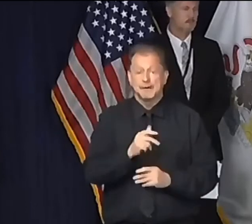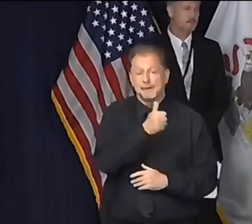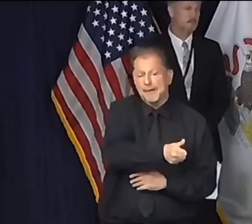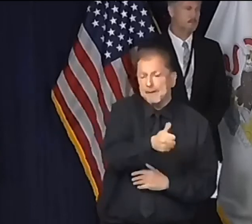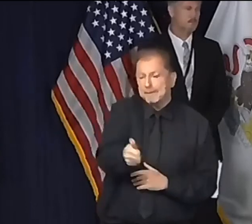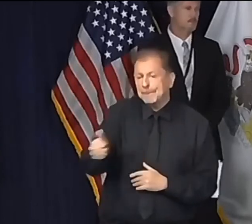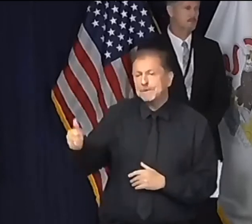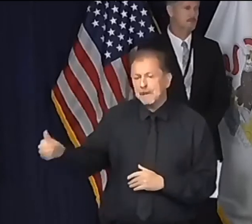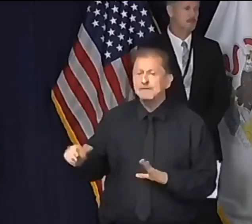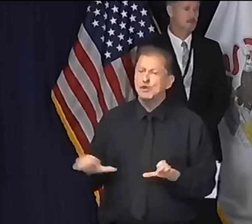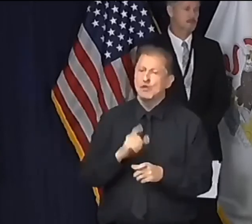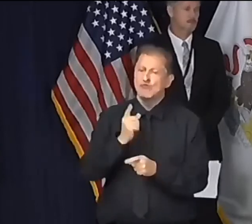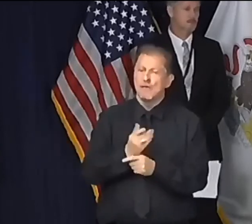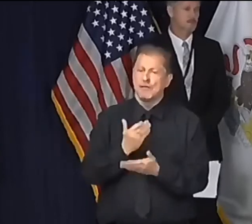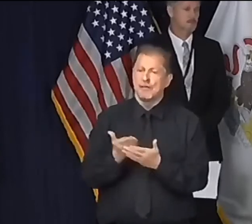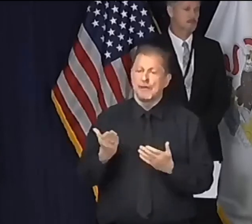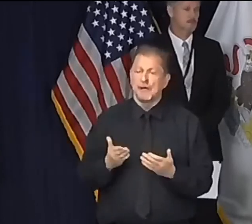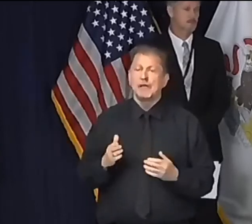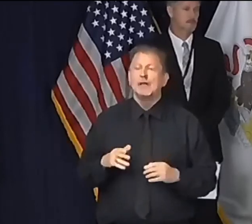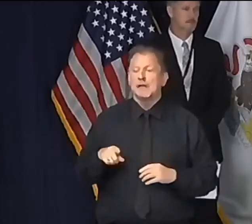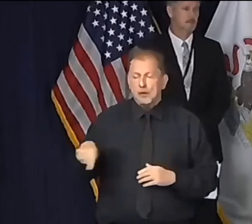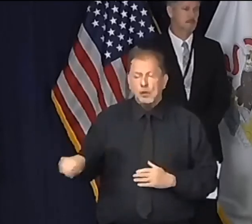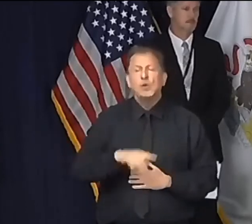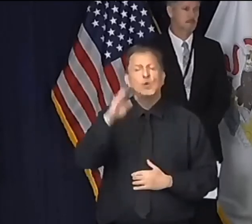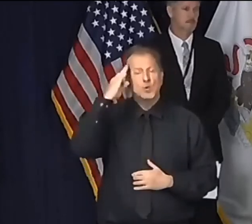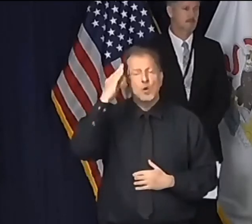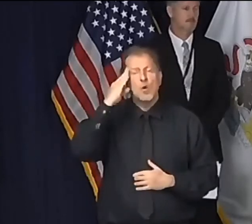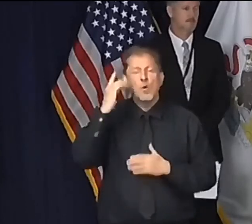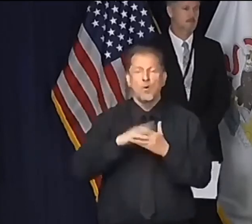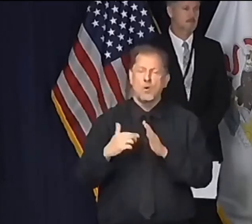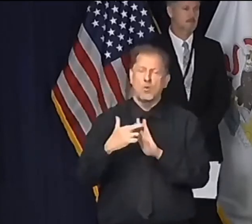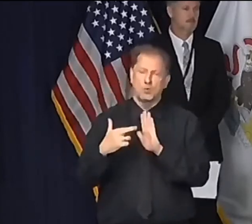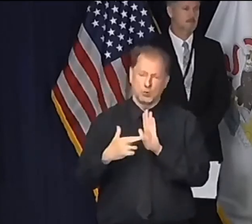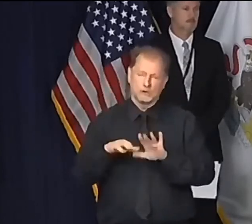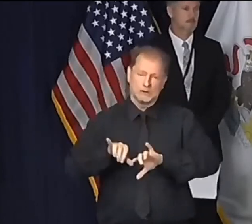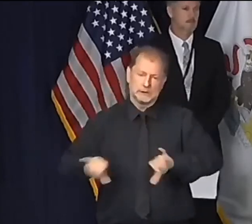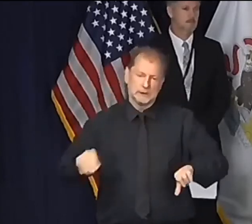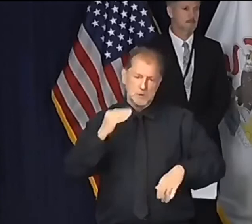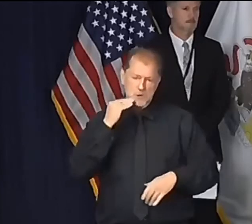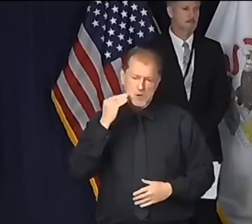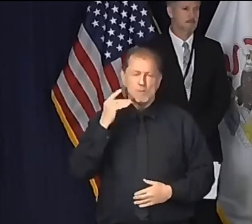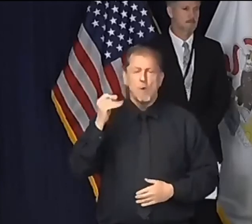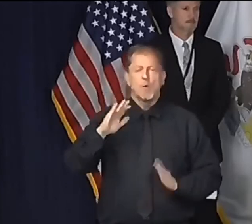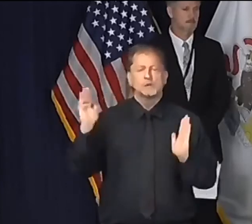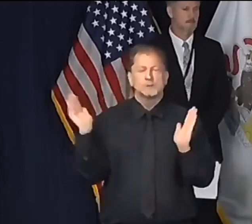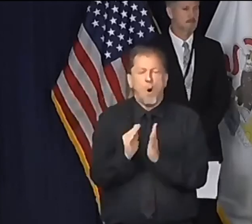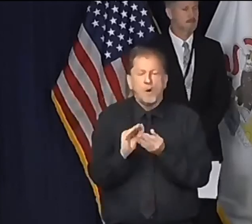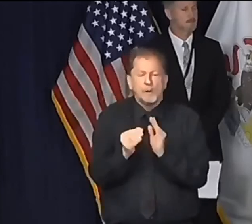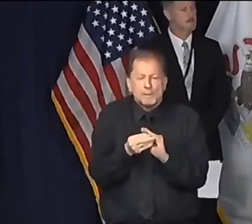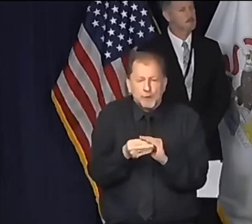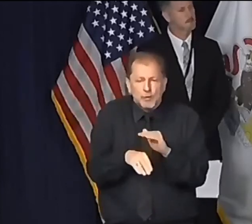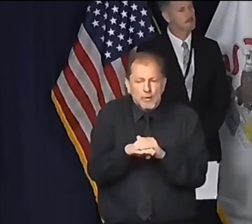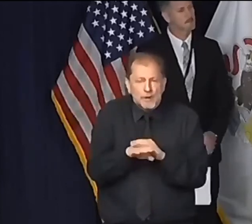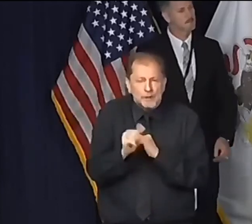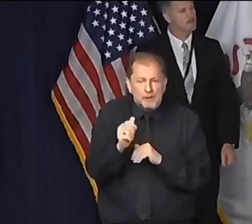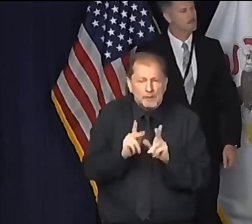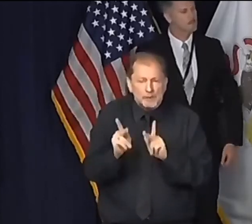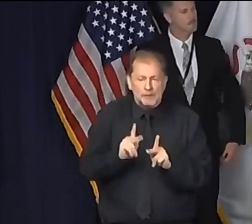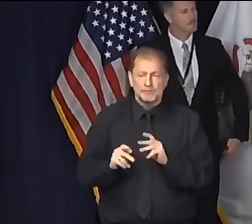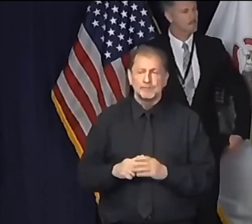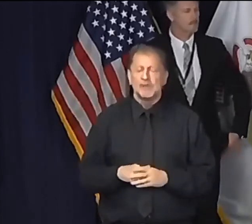thing, even in those circumstances, as difficult as that is. And if somebody is